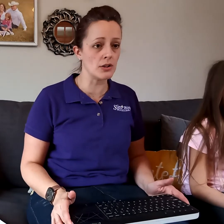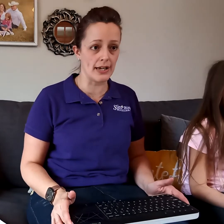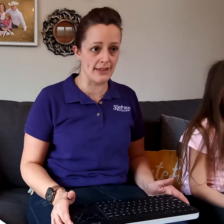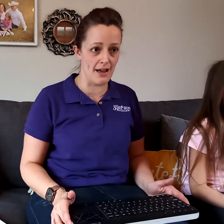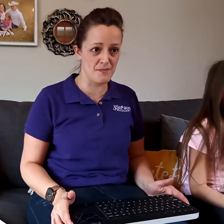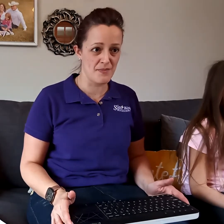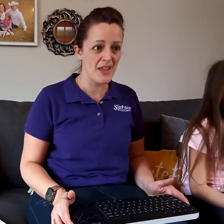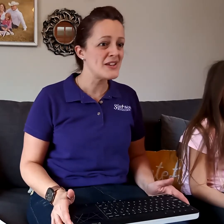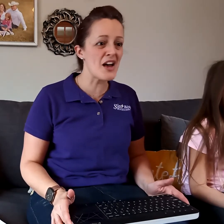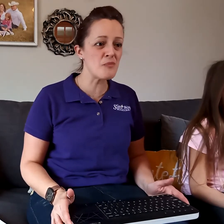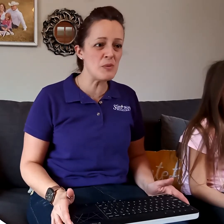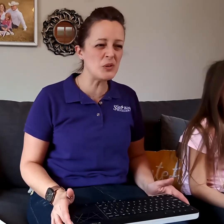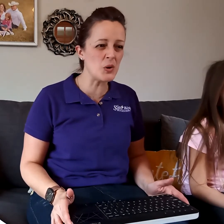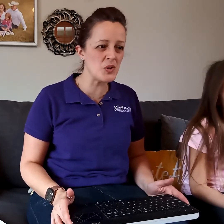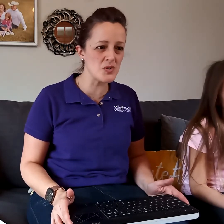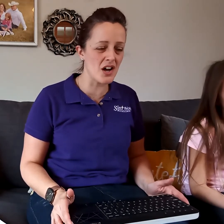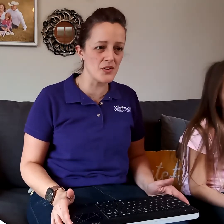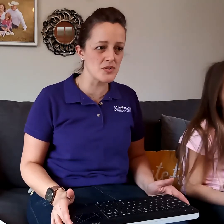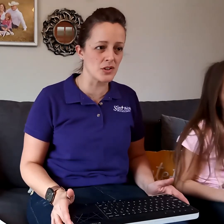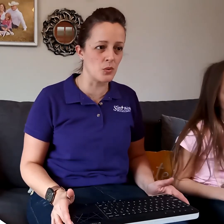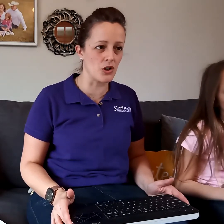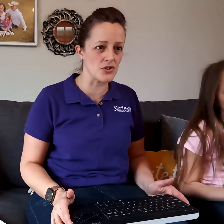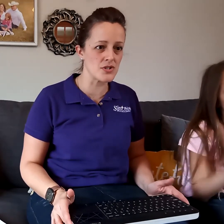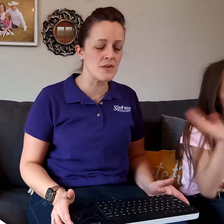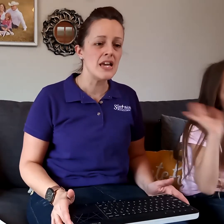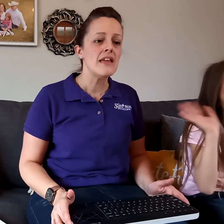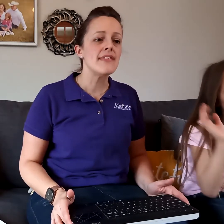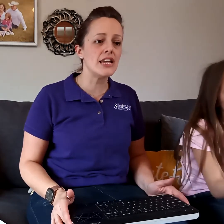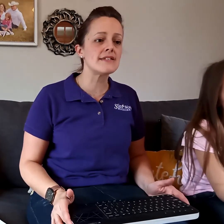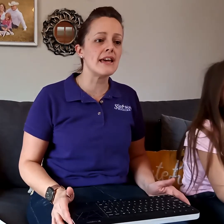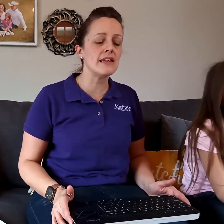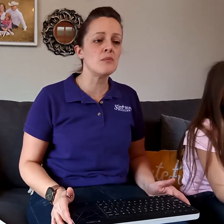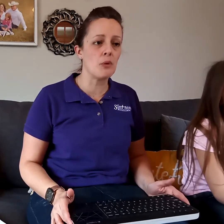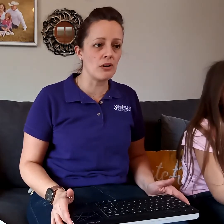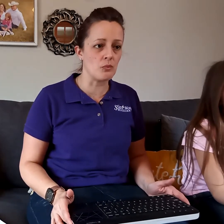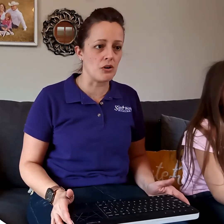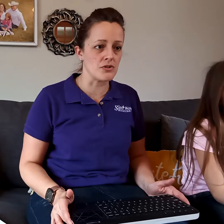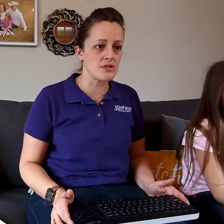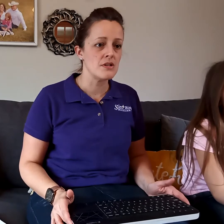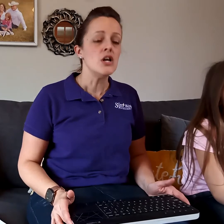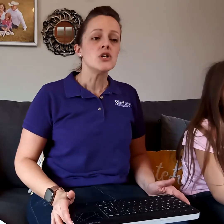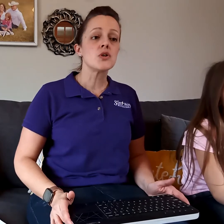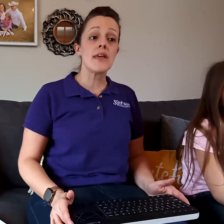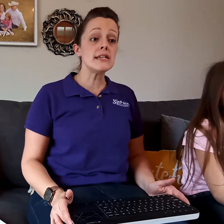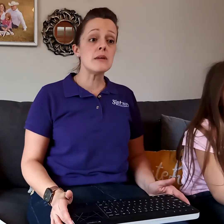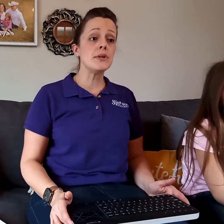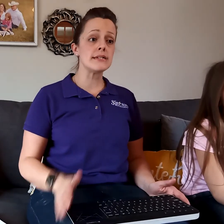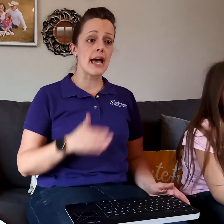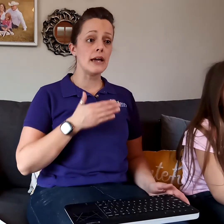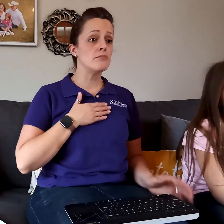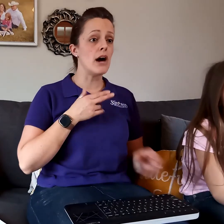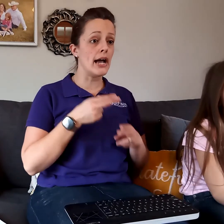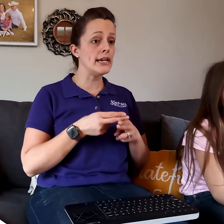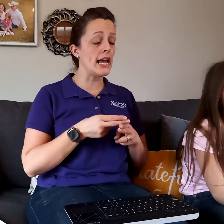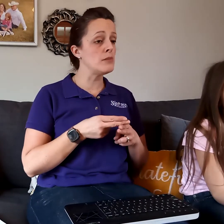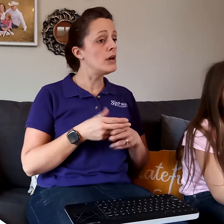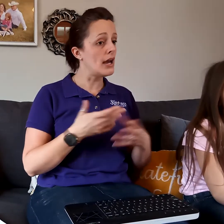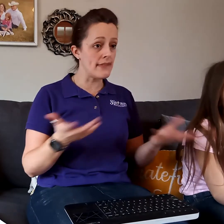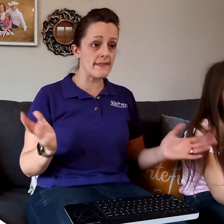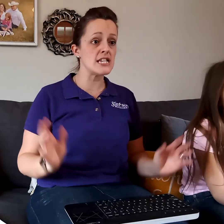that. Deaf people don't use all those little words. They say the important words. So they simply say my name and then they spell